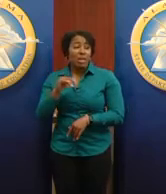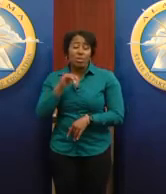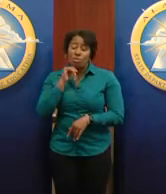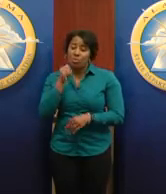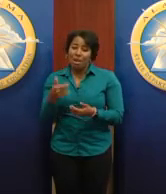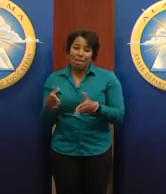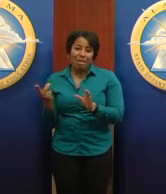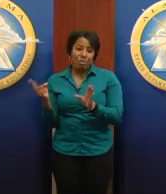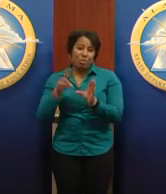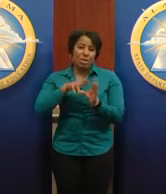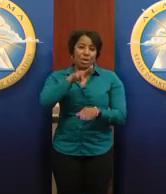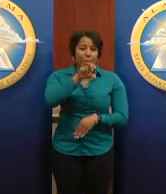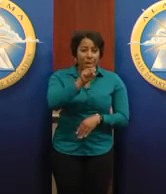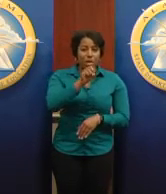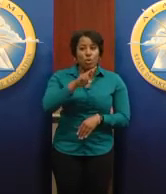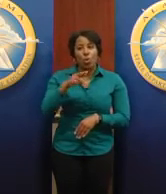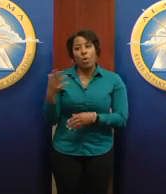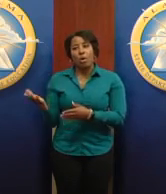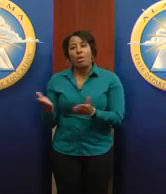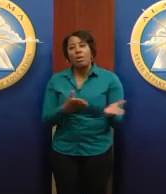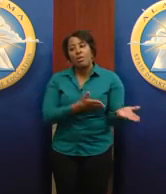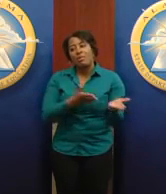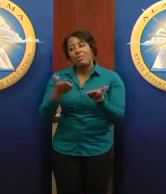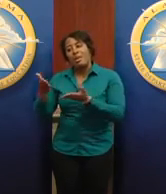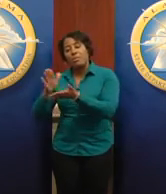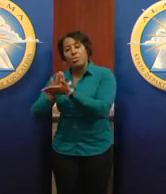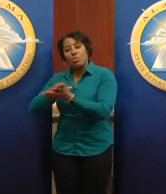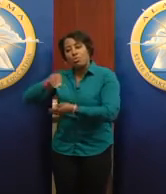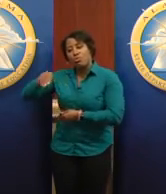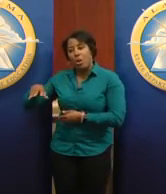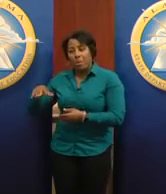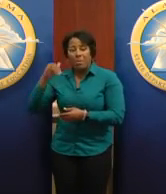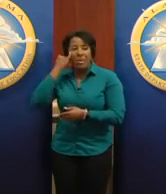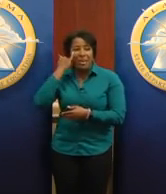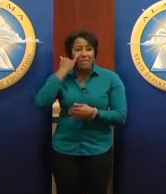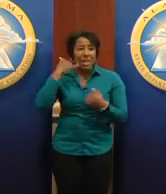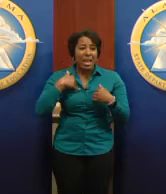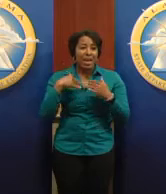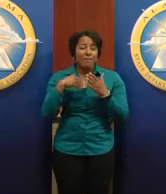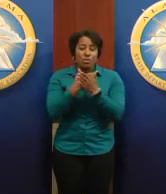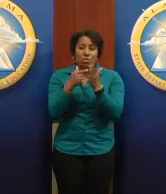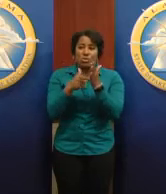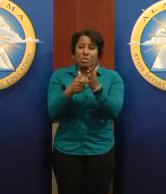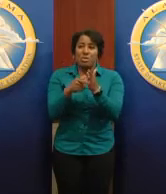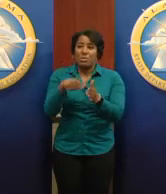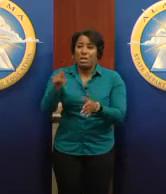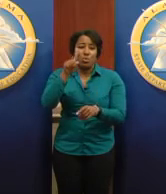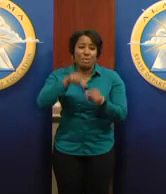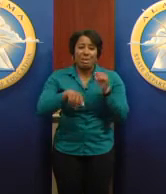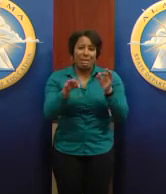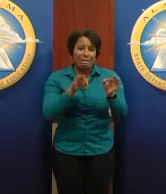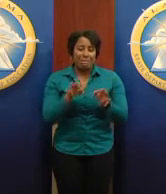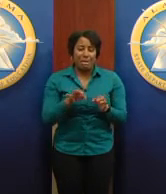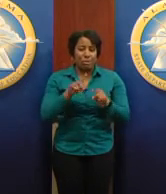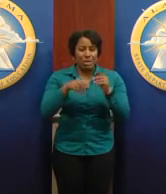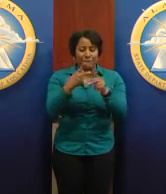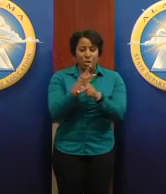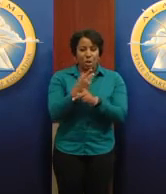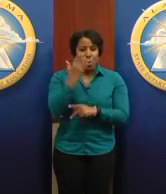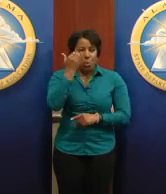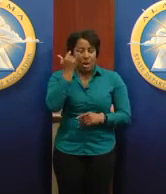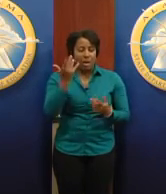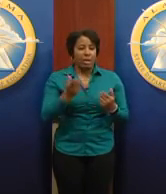they are experiencing new onset of symptoms that are unexplained. And then talk to their